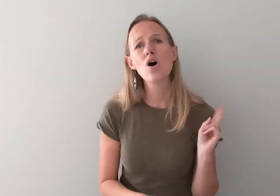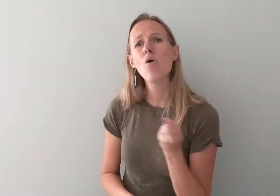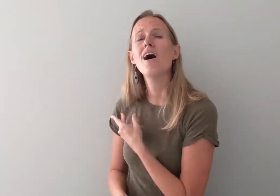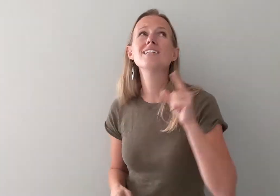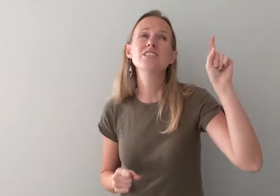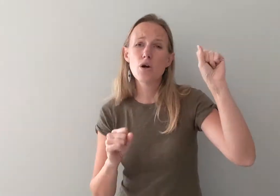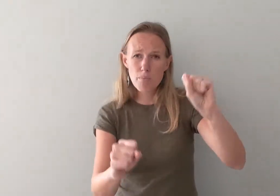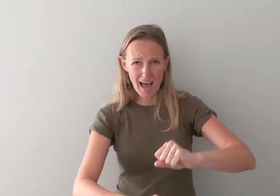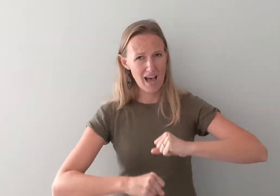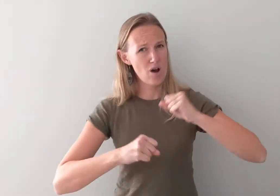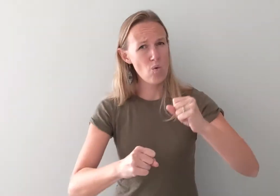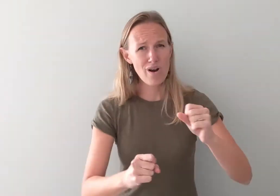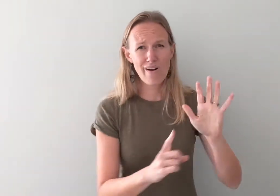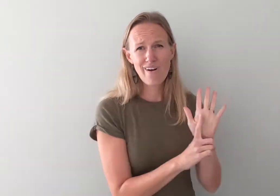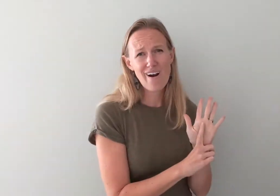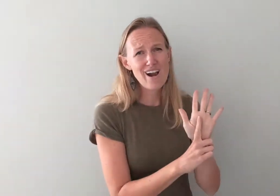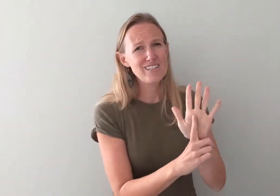Show us your power.